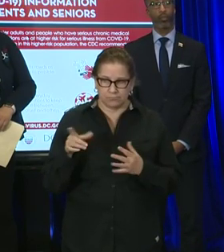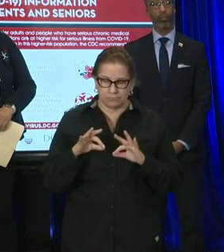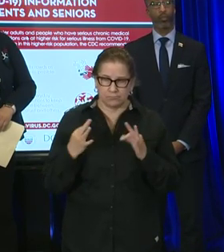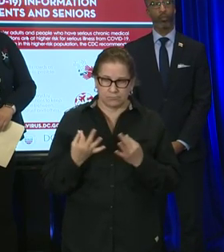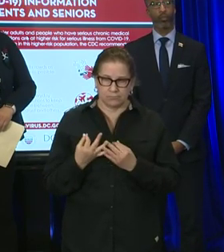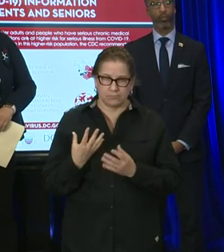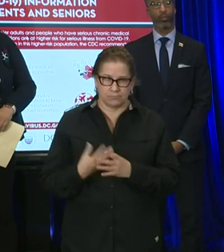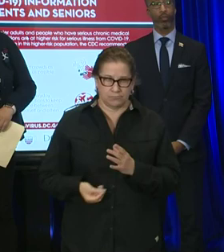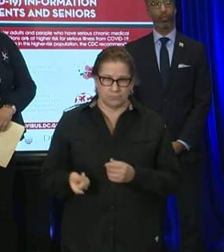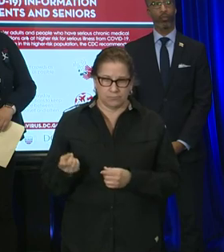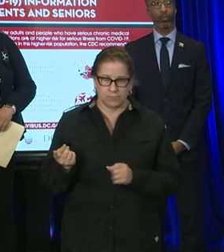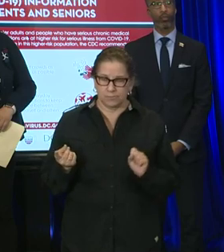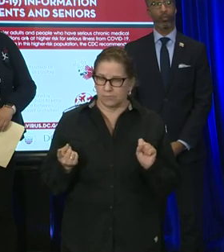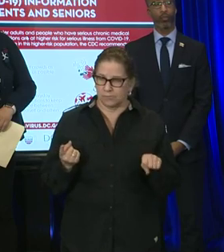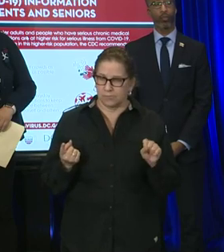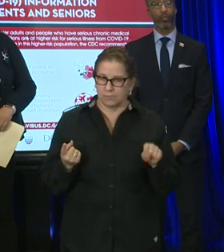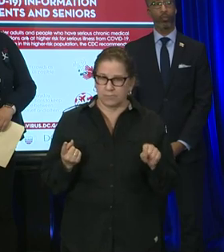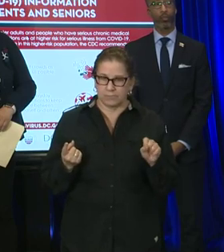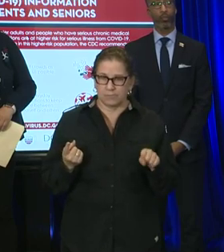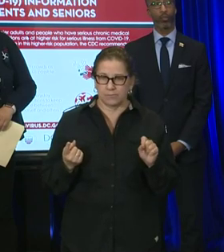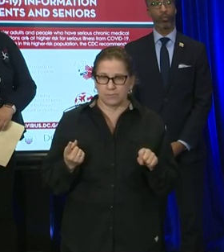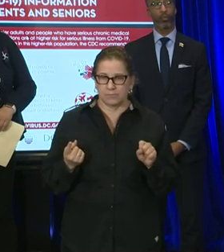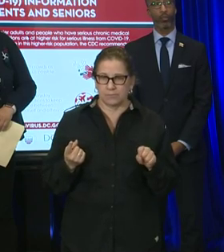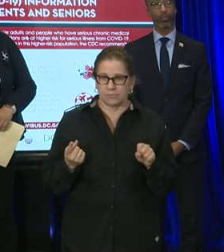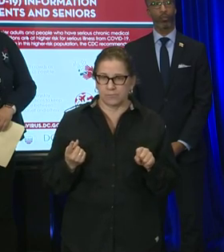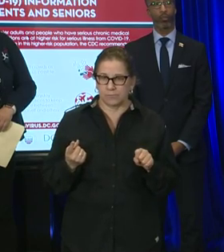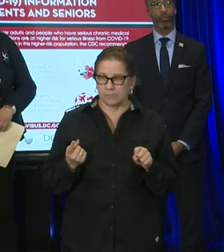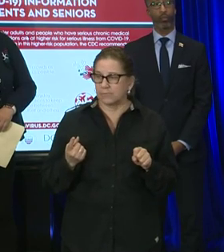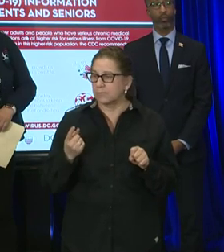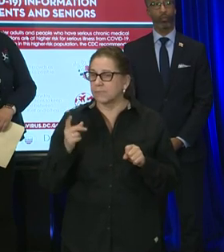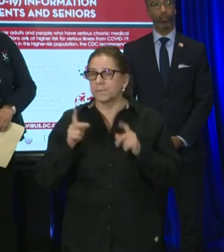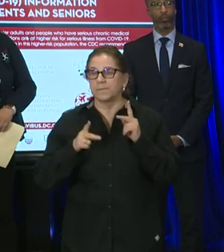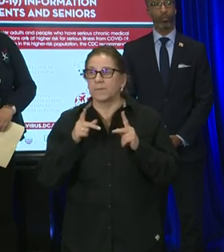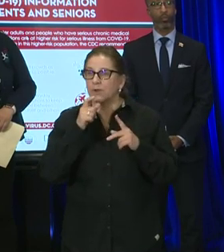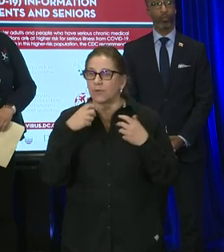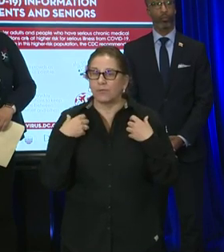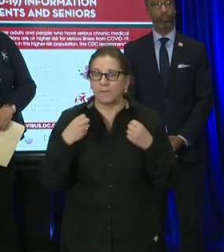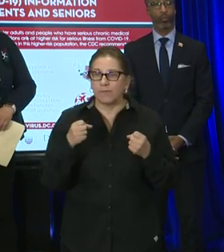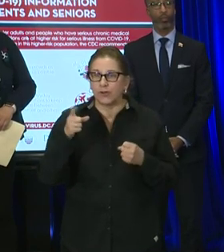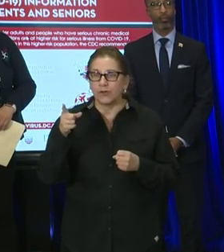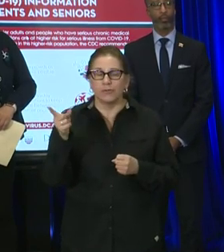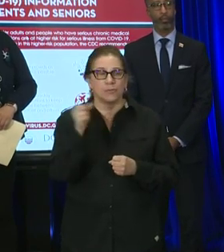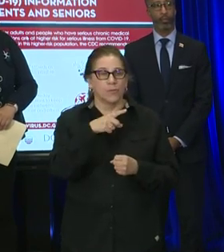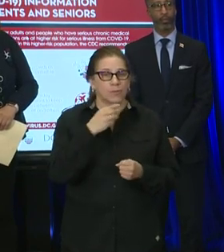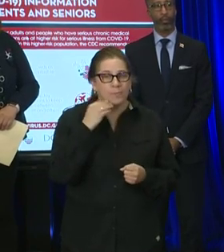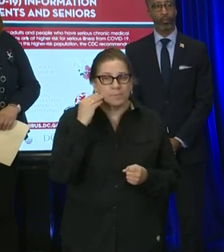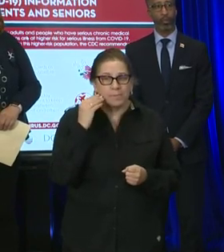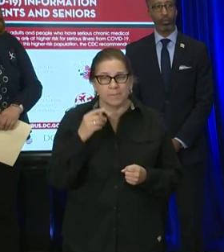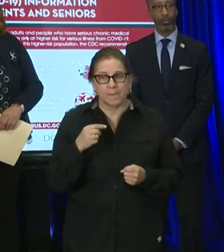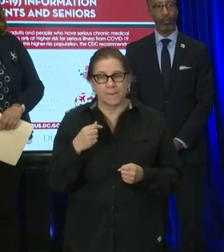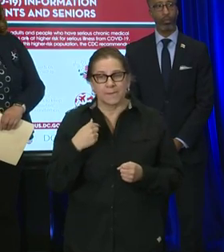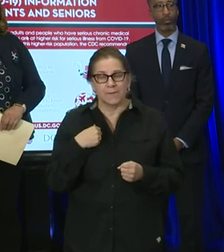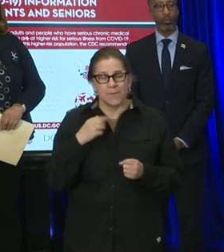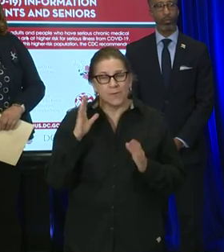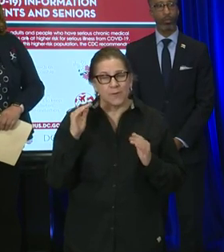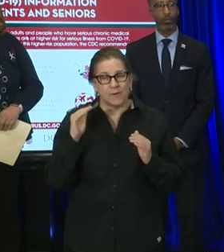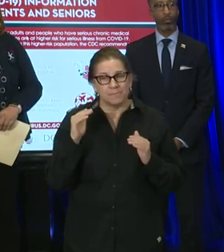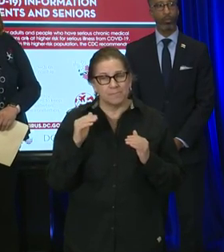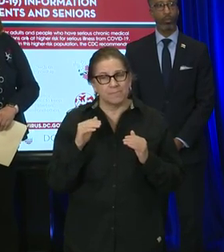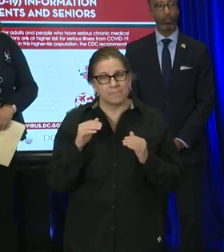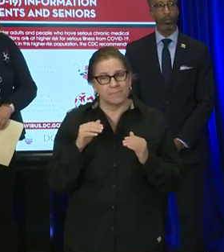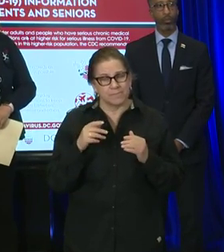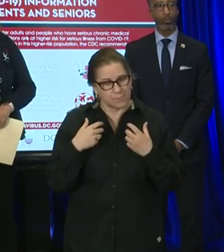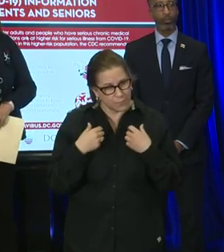likewise everyone who is recovering either in the hospital or at home. We're pulling for you to get well